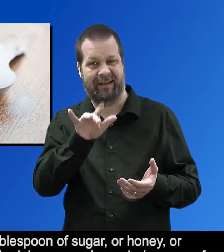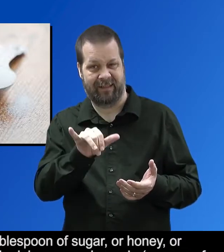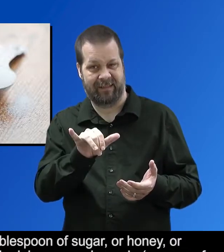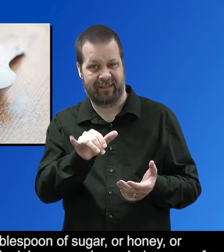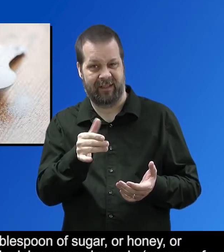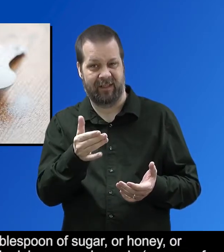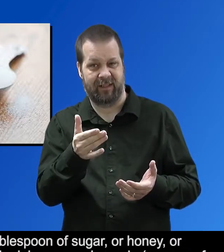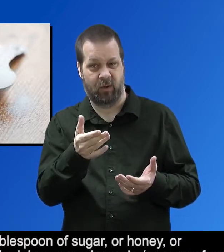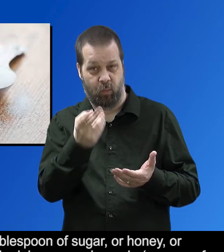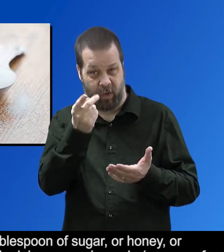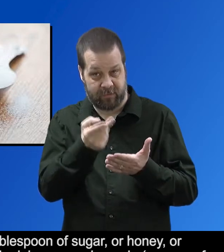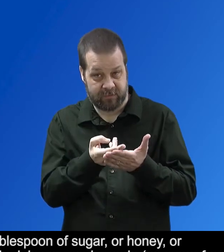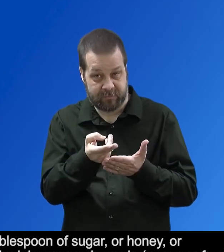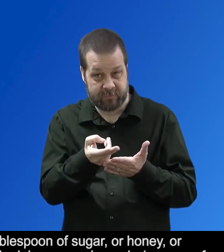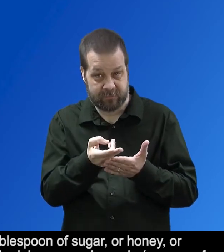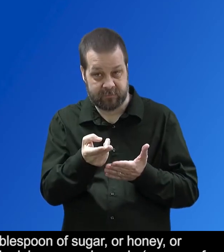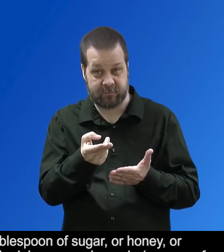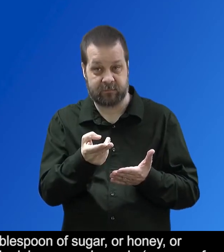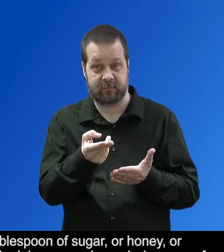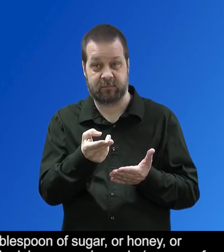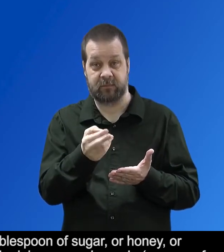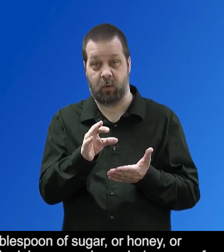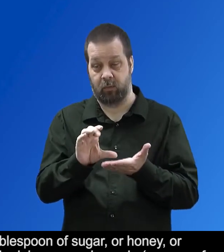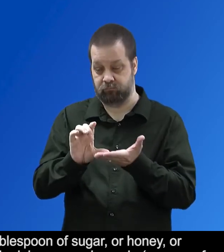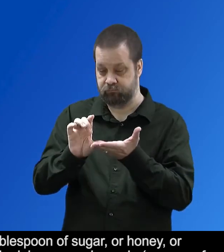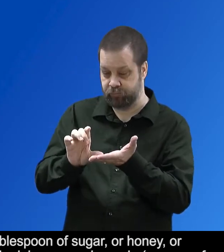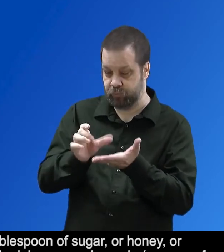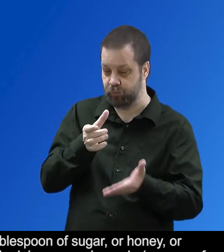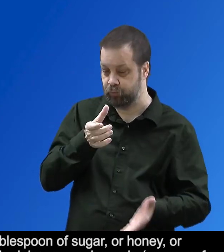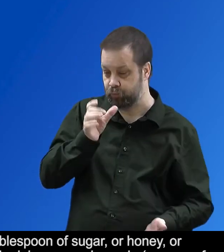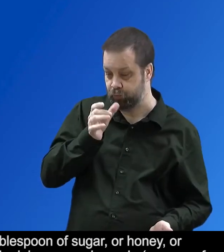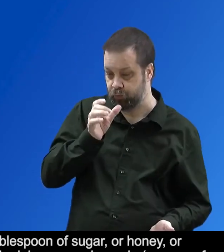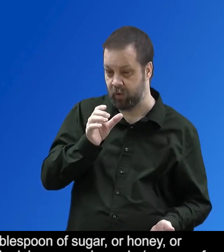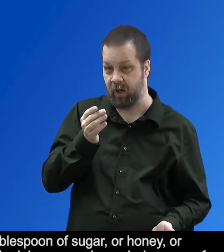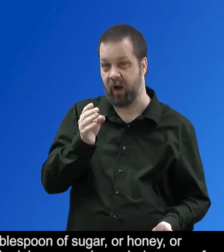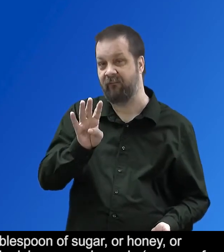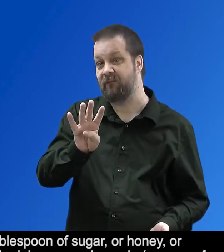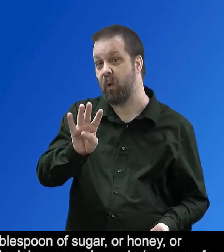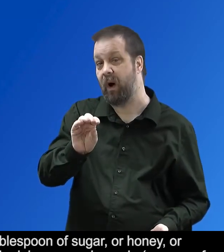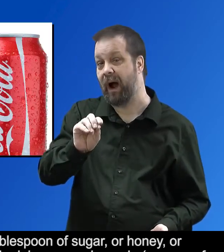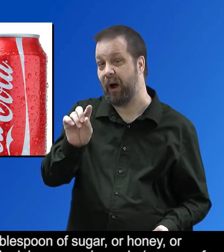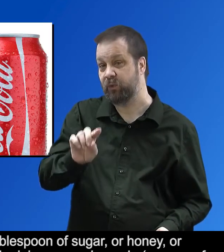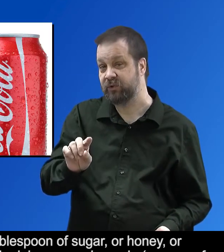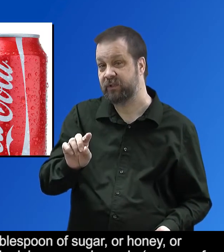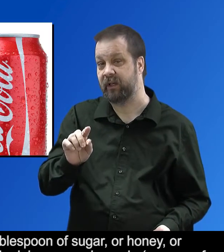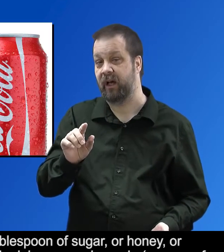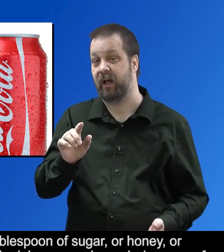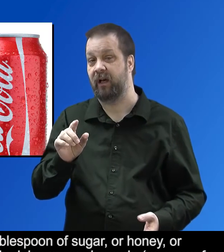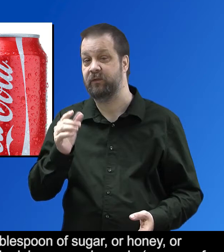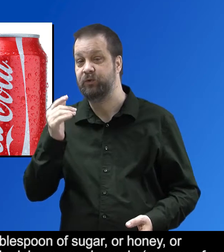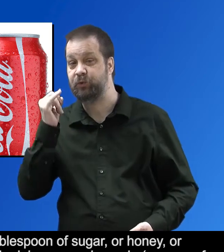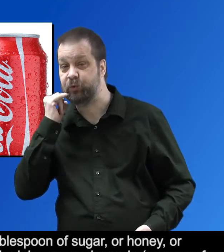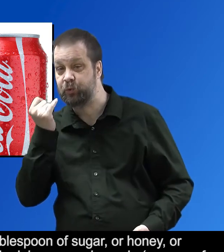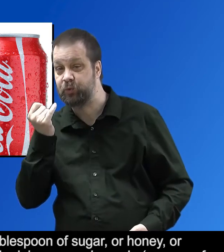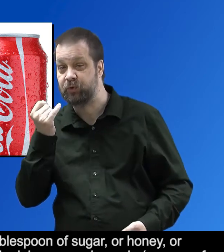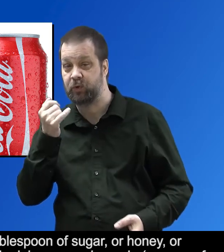or drinking 4 ounces of regular juice or regular soda,